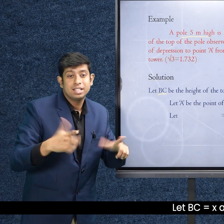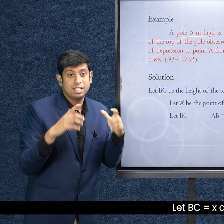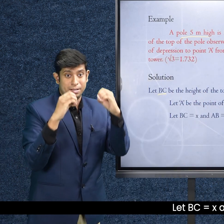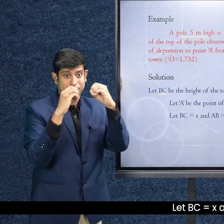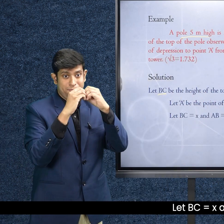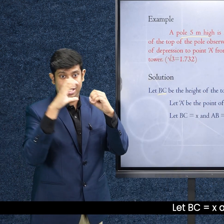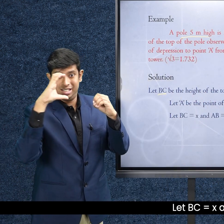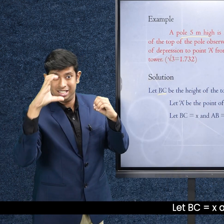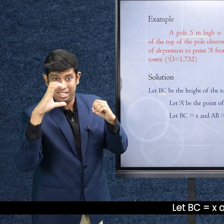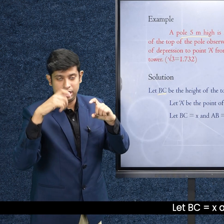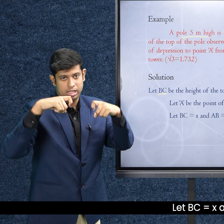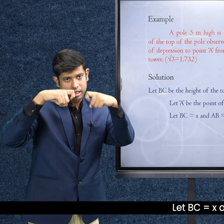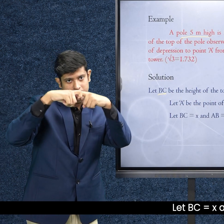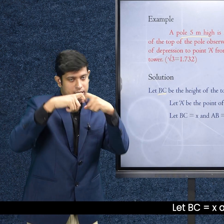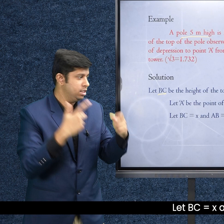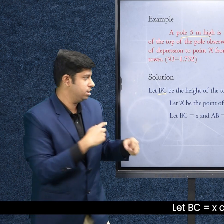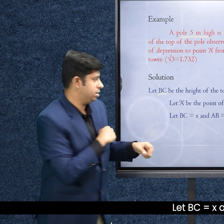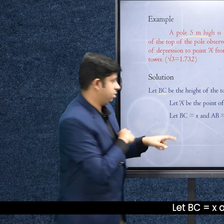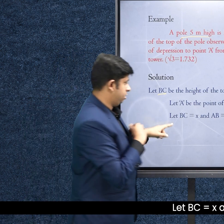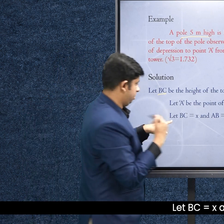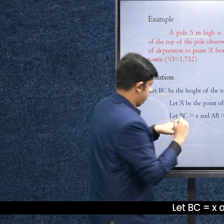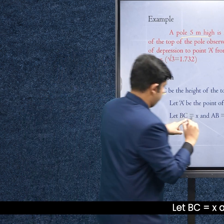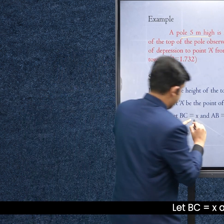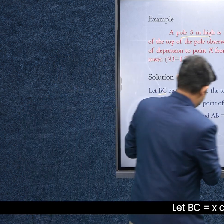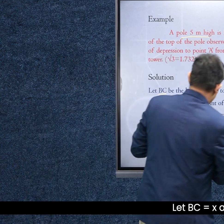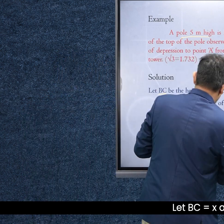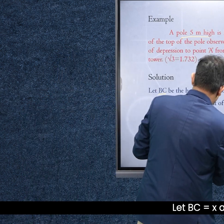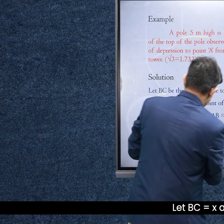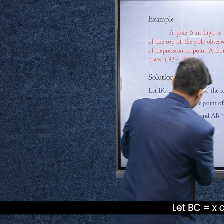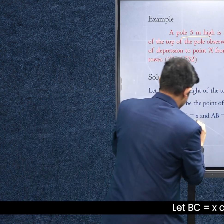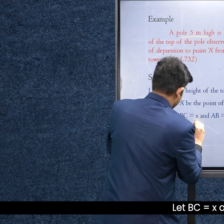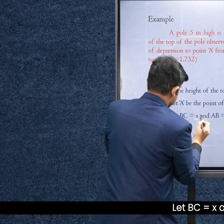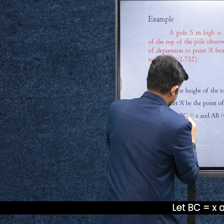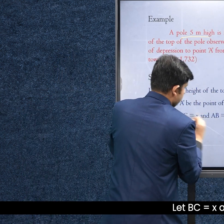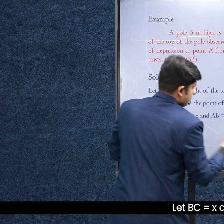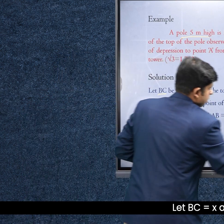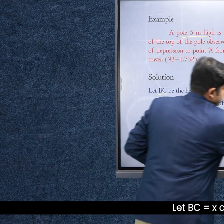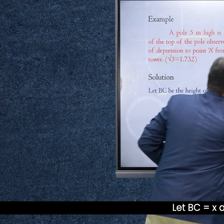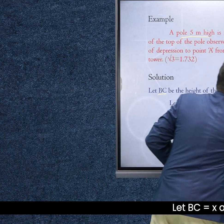Let BC is equal to x and AB is equal to y.